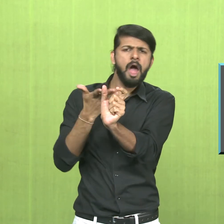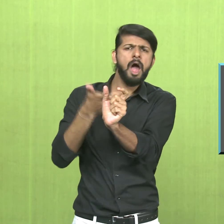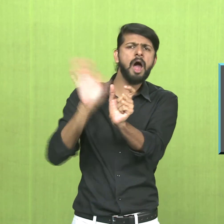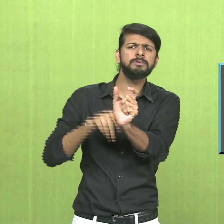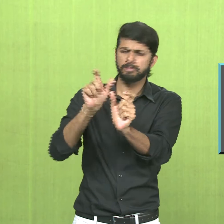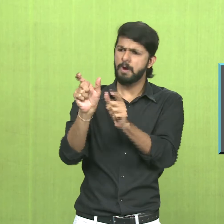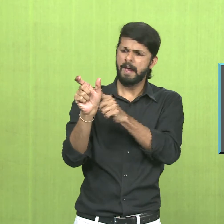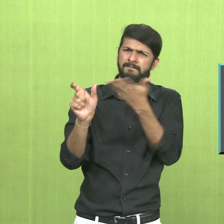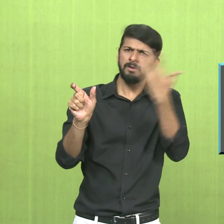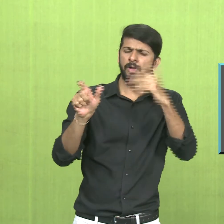The meaning of this